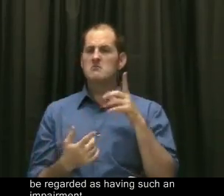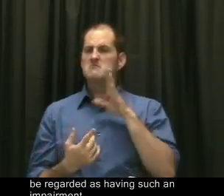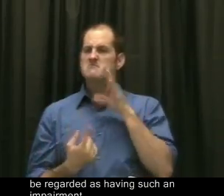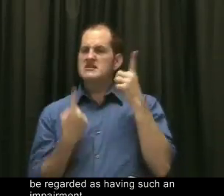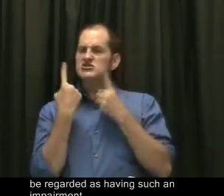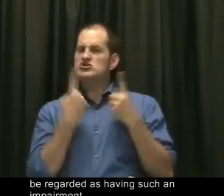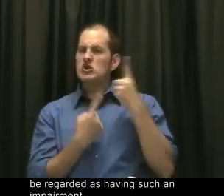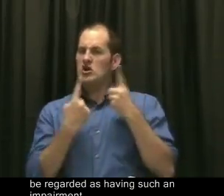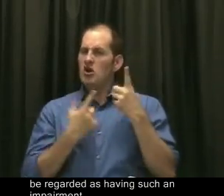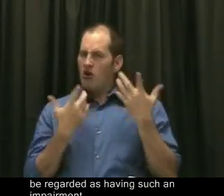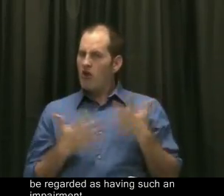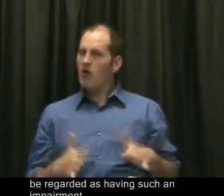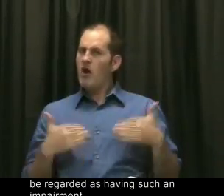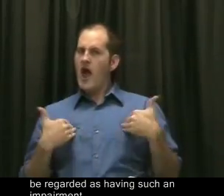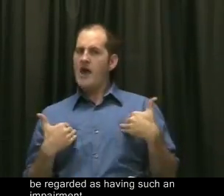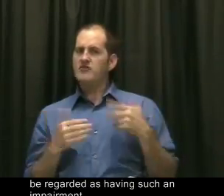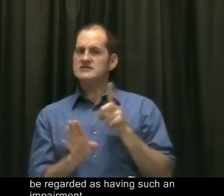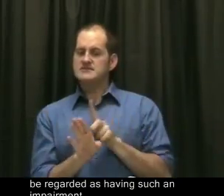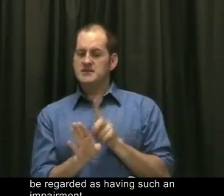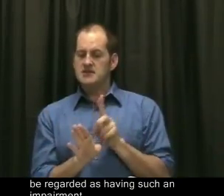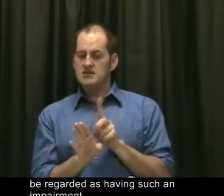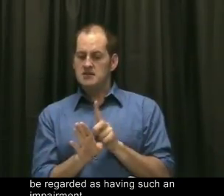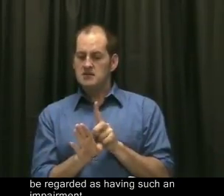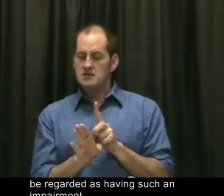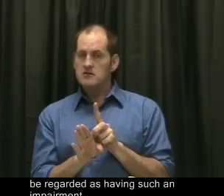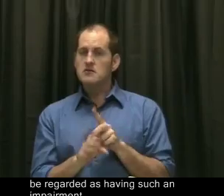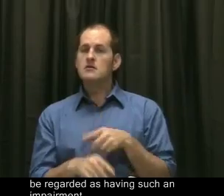or be regarded as having such an impairment.